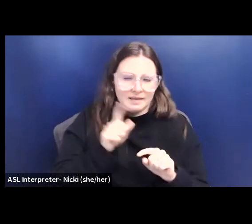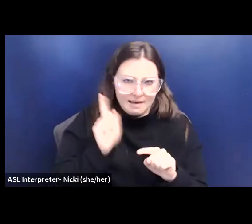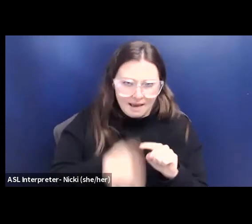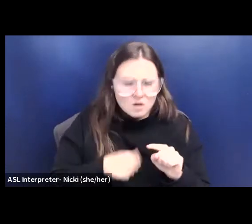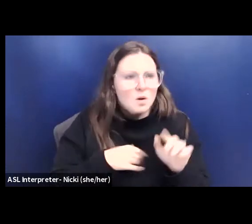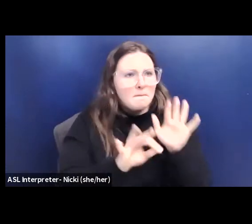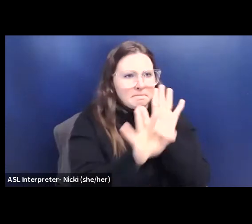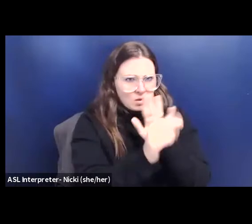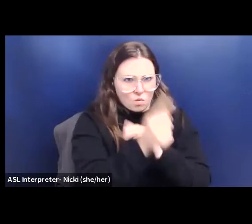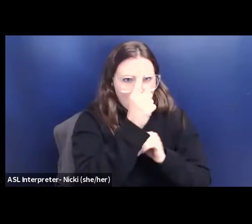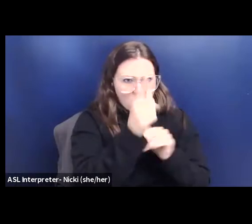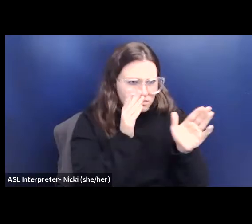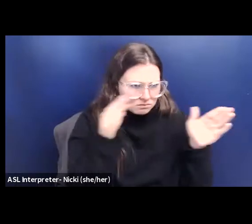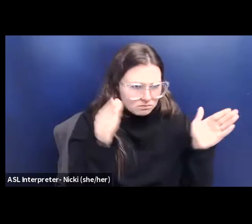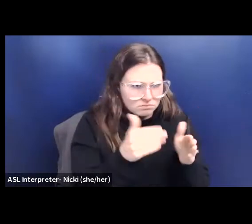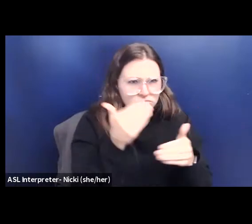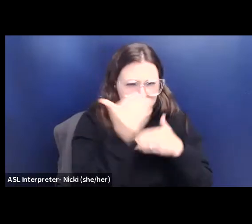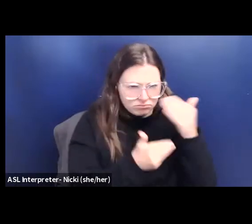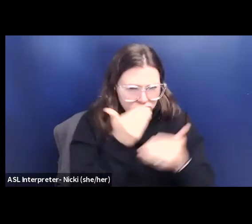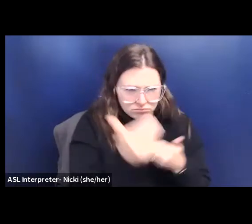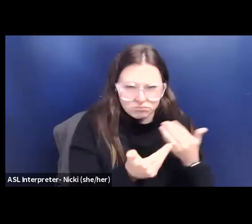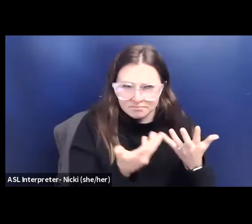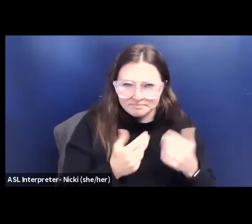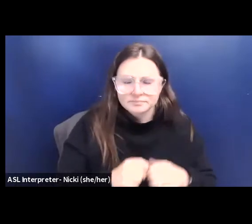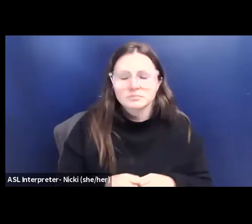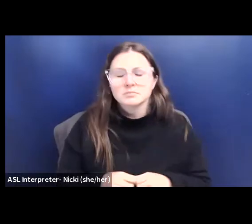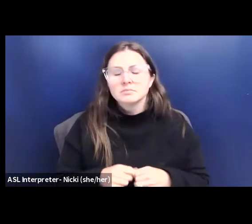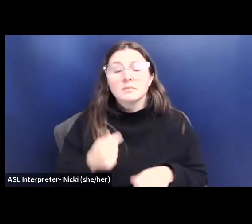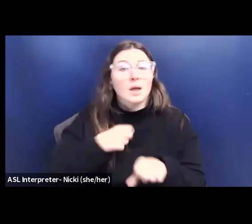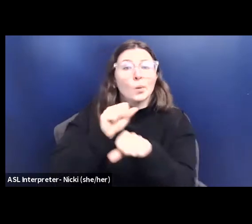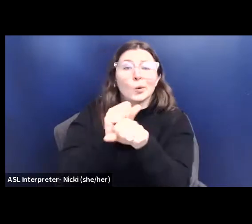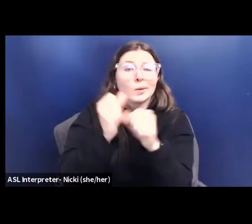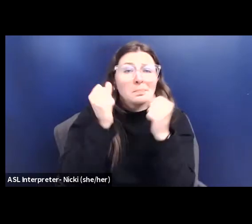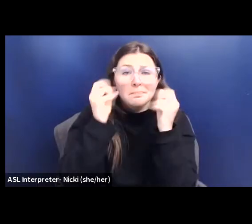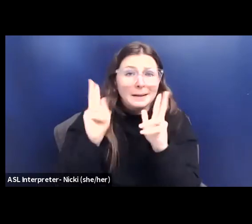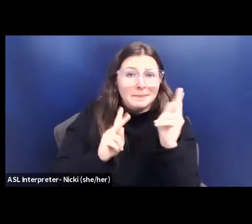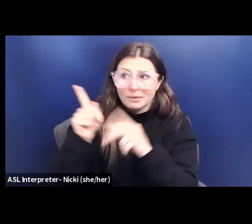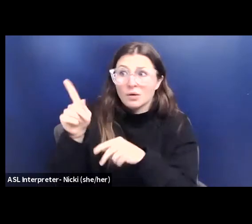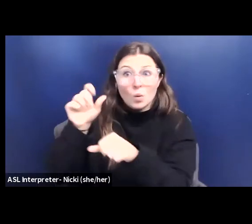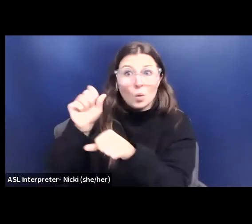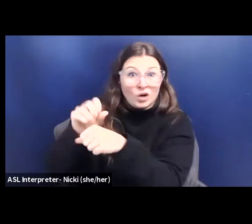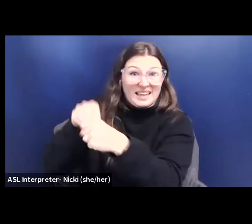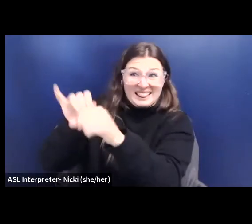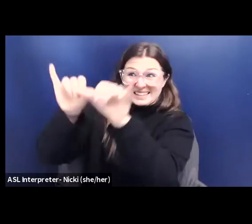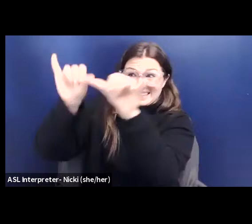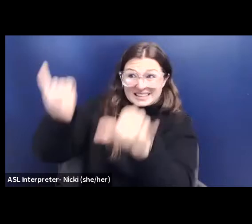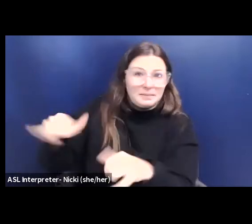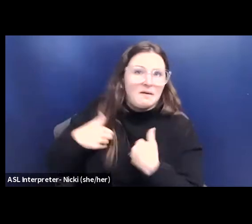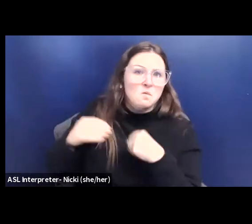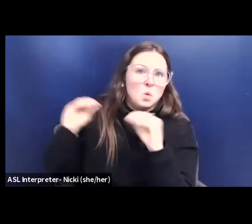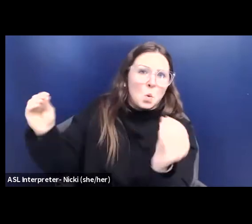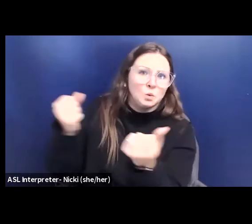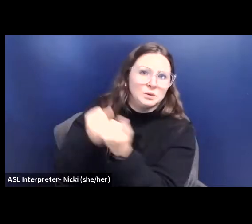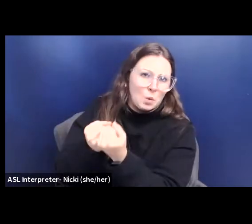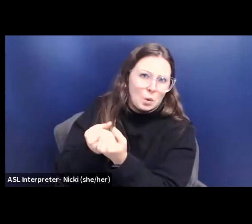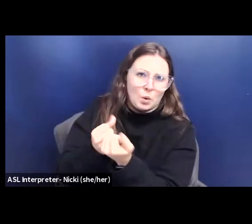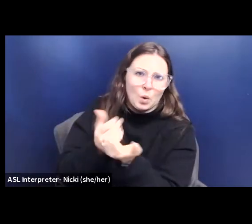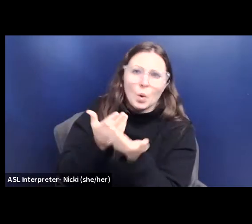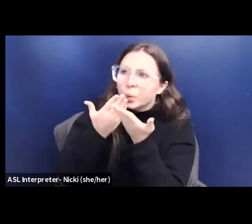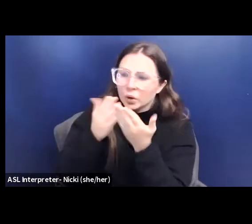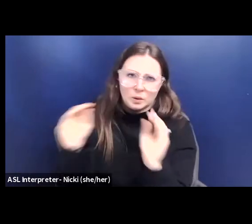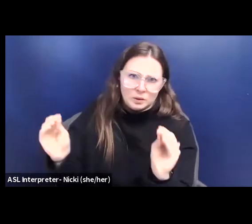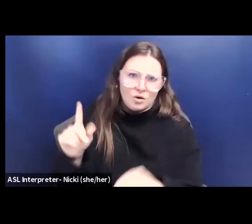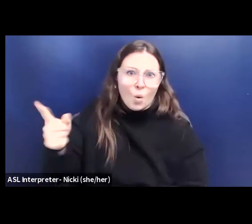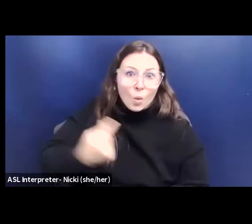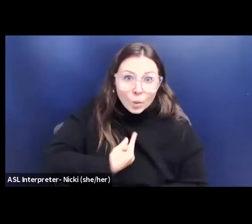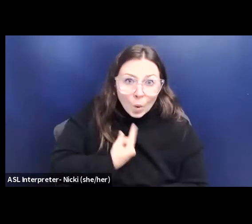and I work with a lot of folks who are in systems where they don't have a lot of support, and they are alone or in a very small